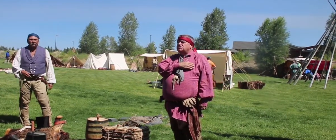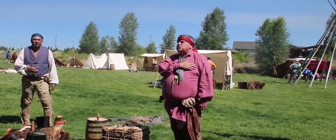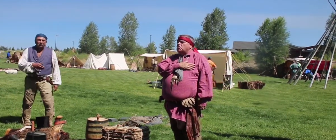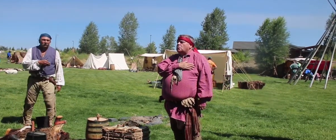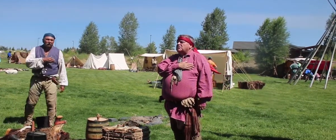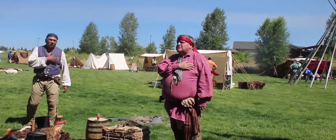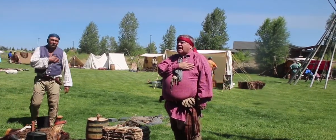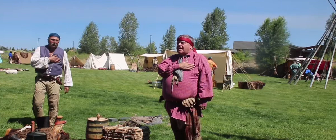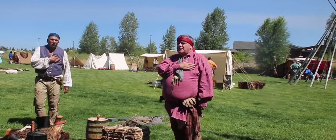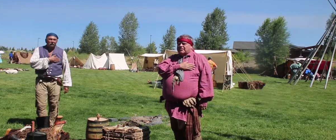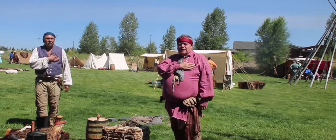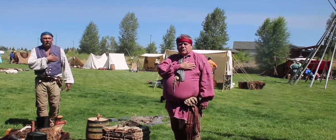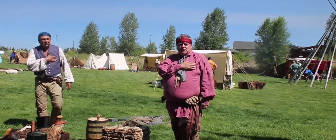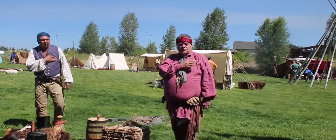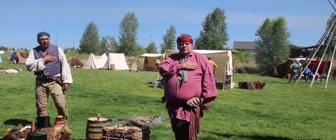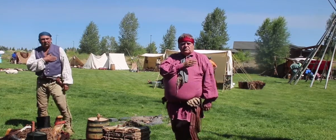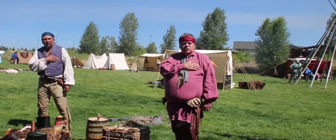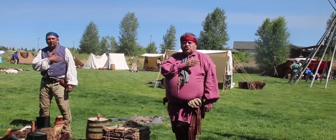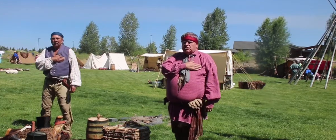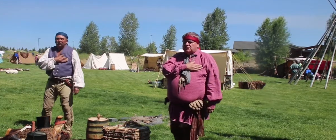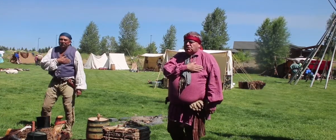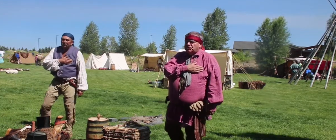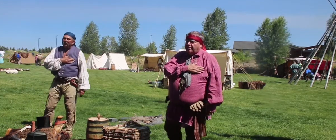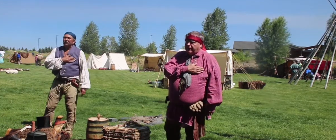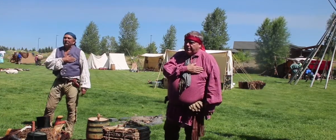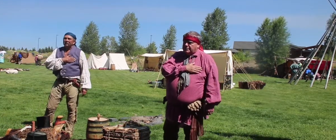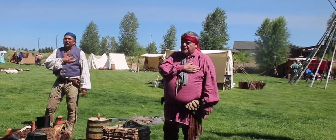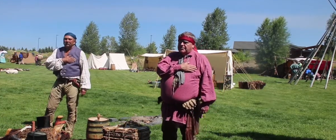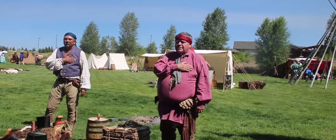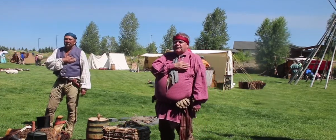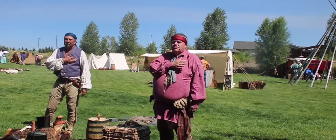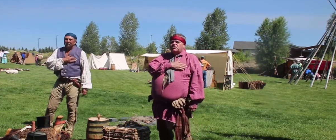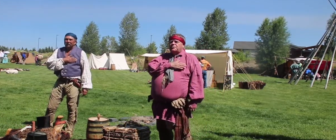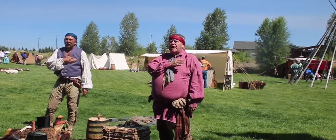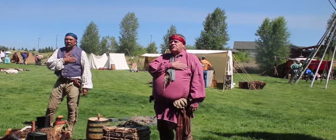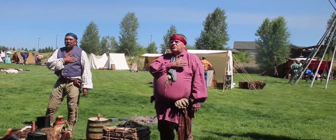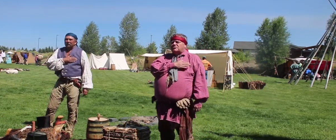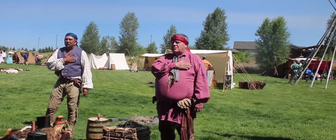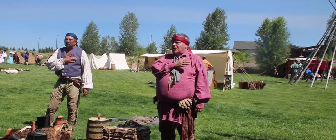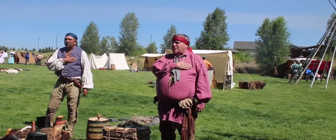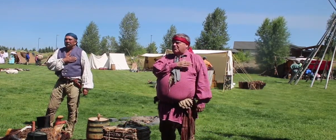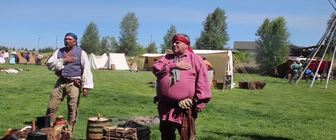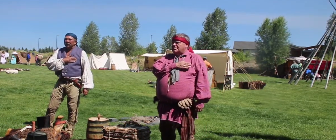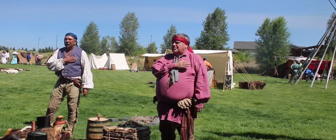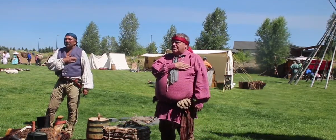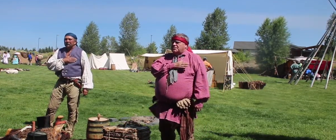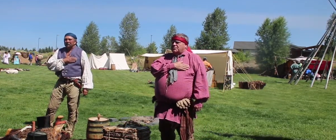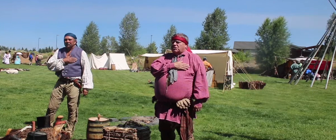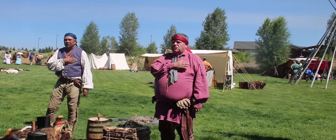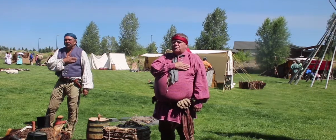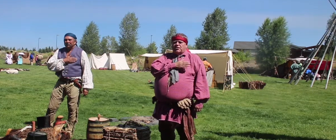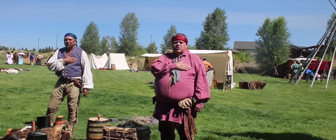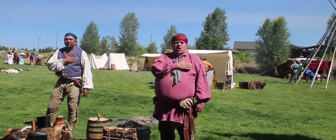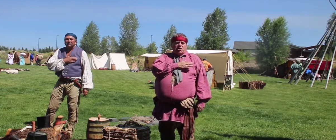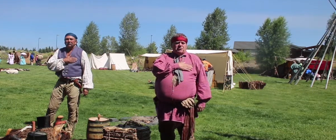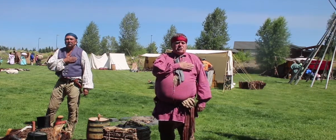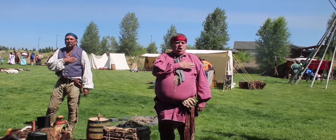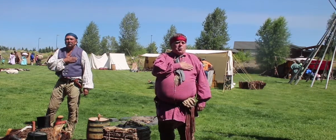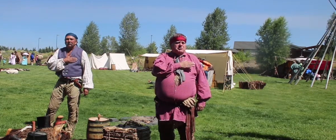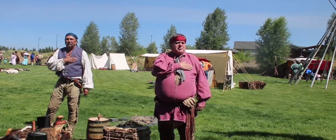the only time you stutter. So you pat your heart. Yes. Because your mother's heart is always beating